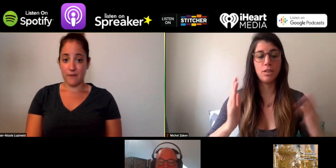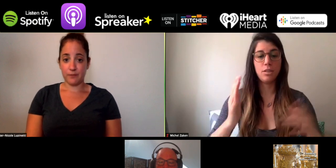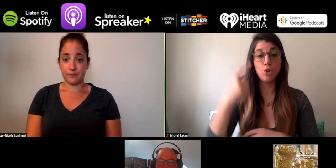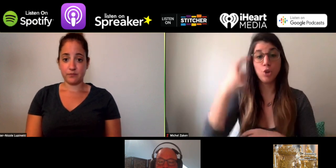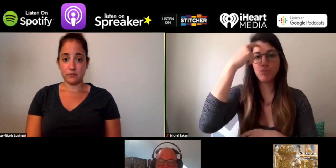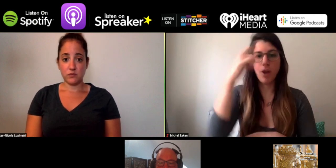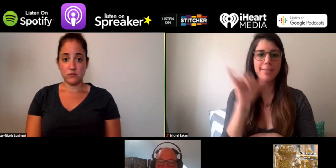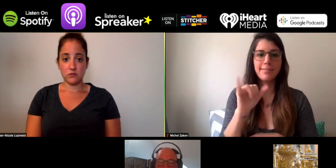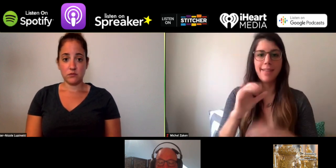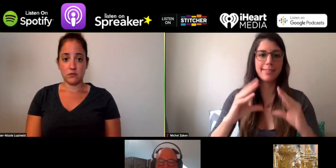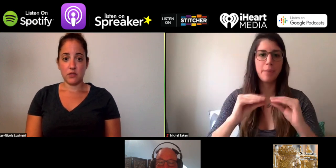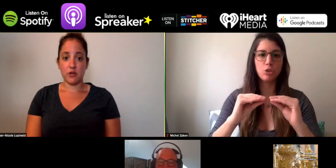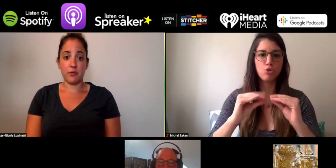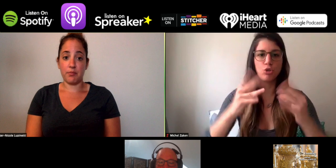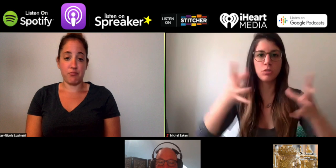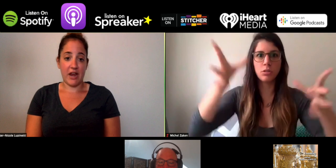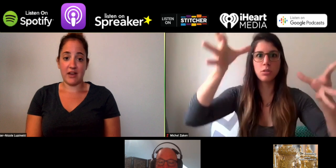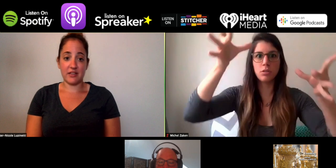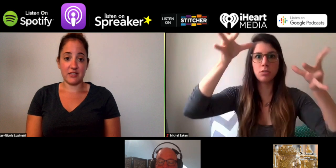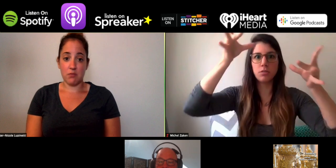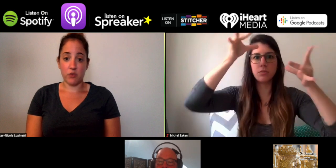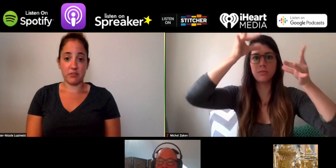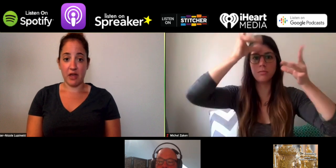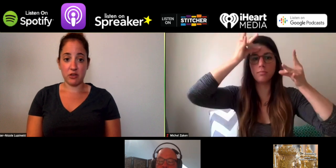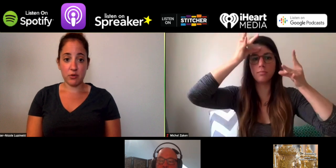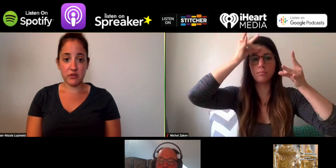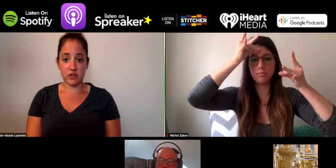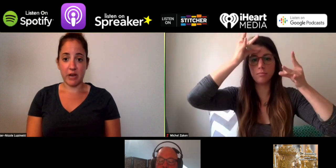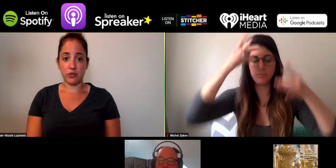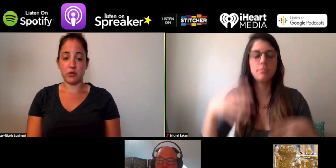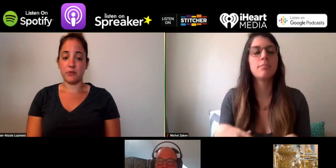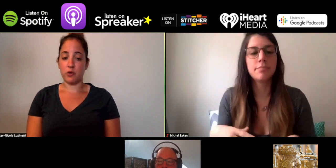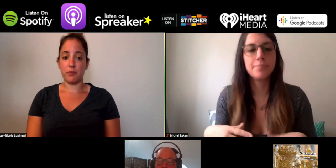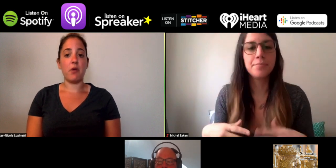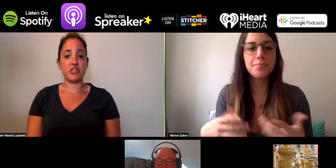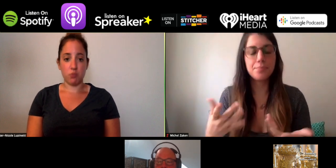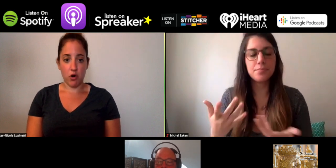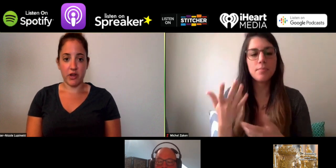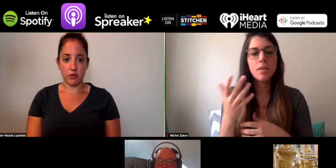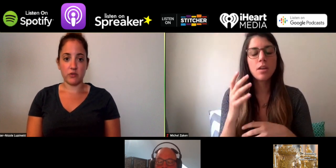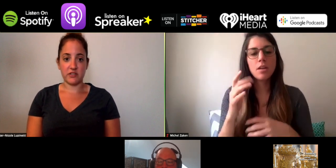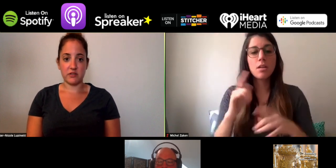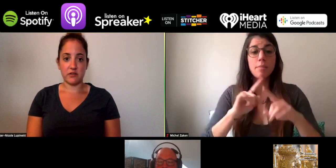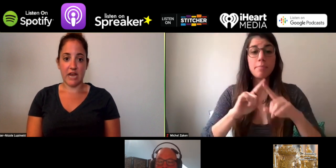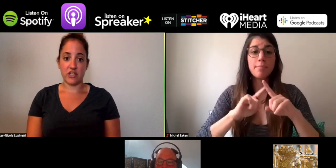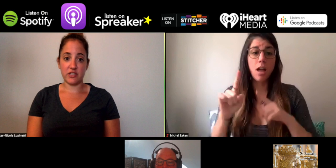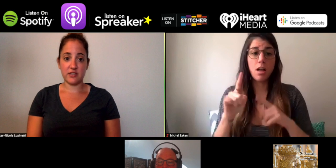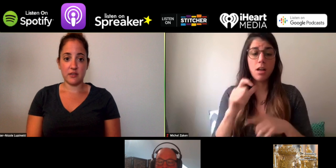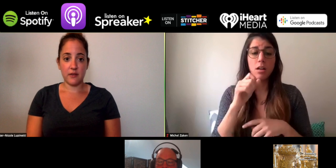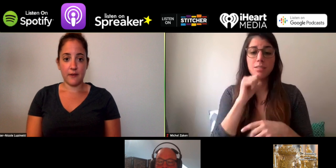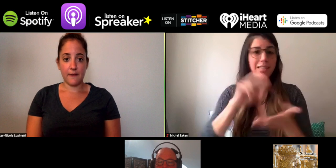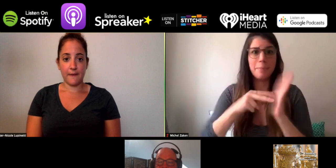0 to ages 5. Your brain is the most malleable, so you're able to absorb much more in those